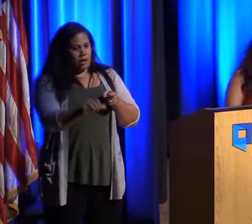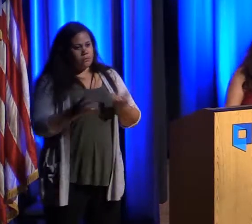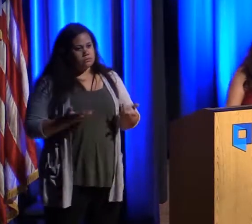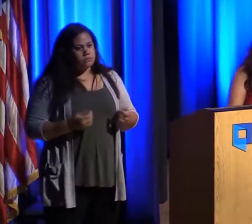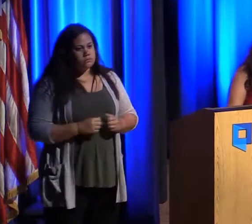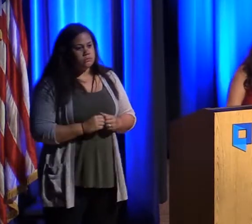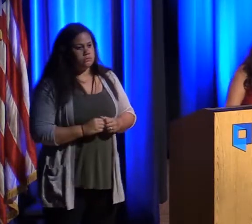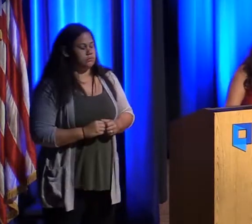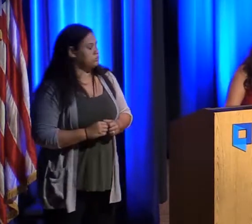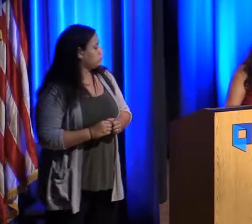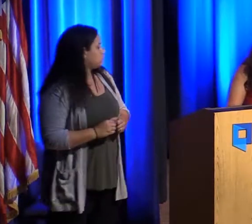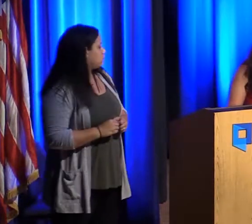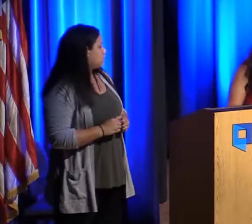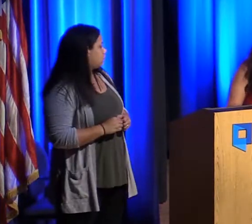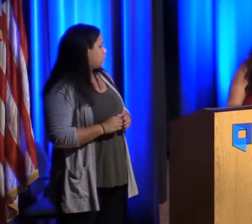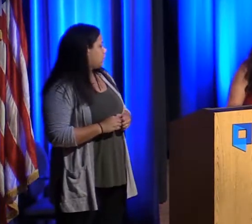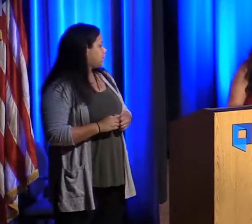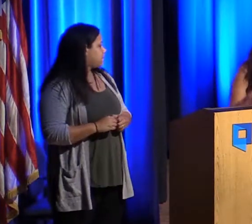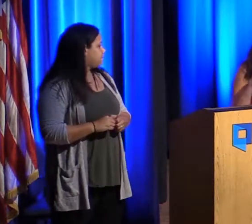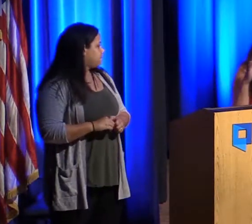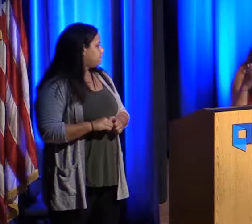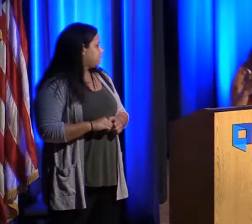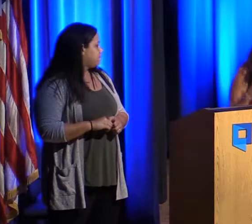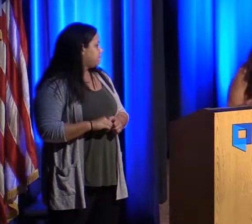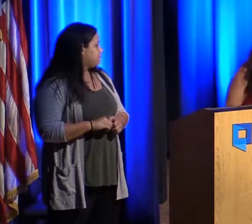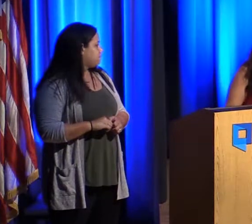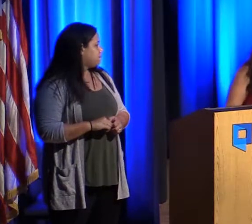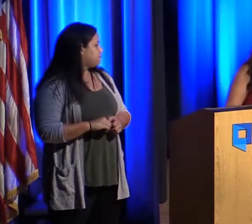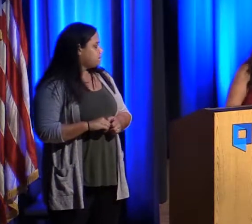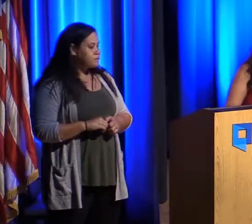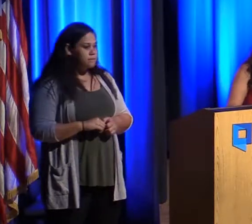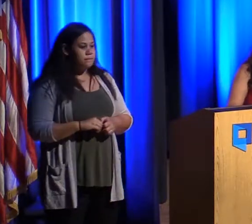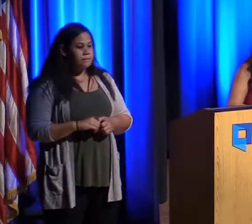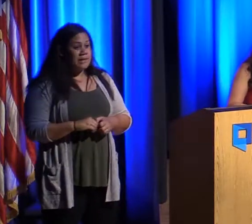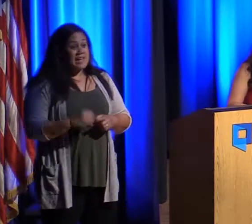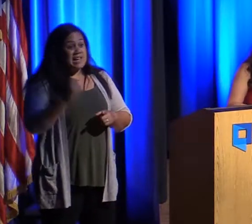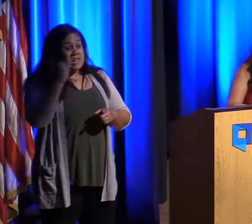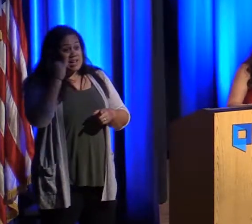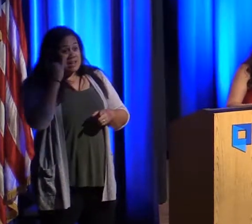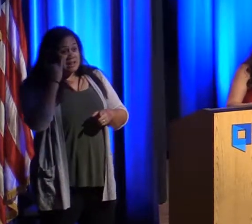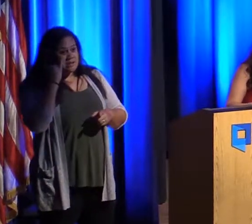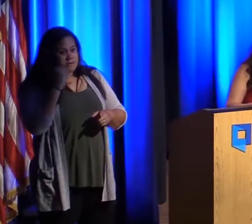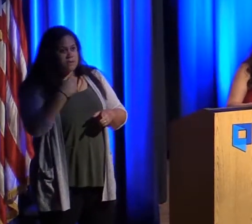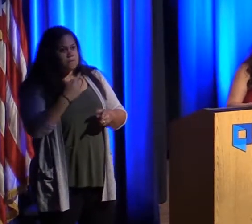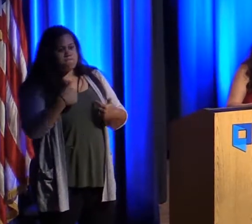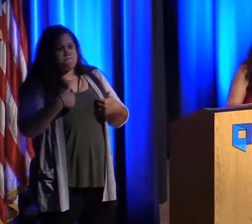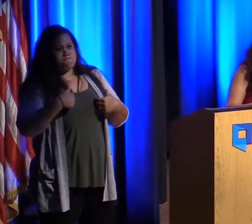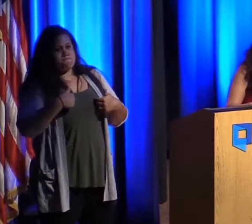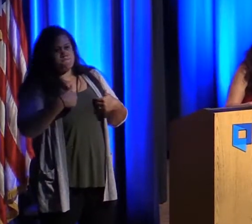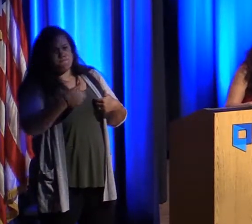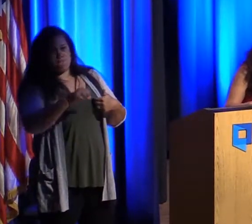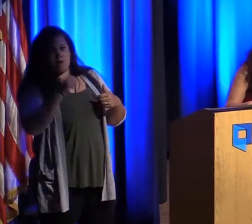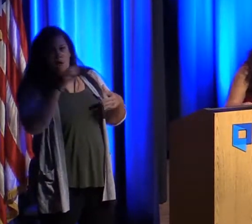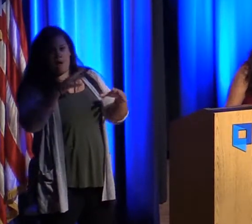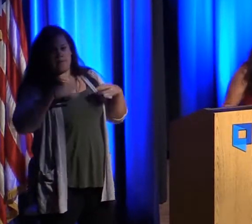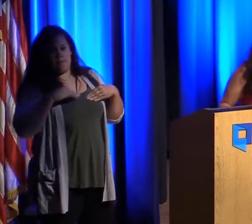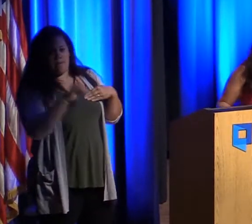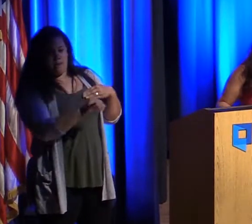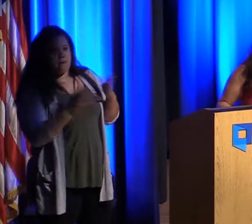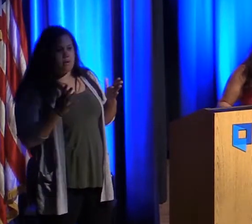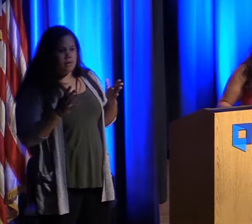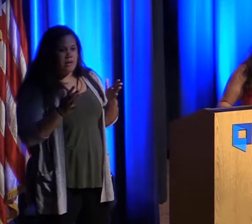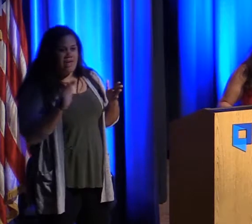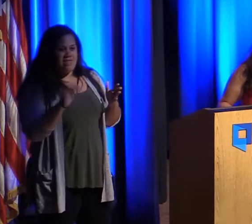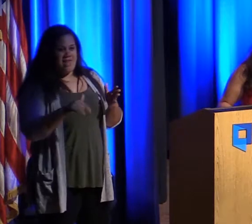bias. I think the problem arises where we want to deny that it is happening. And then that is where we